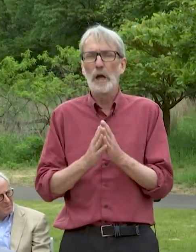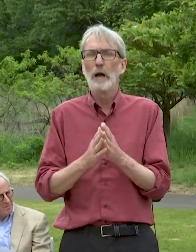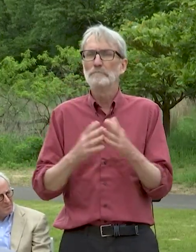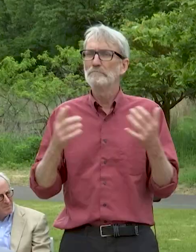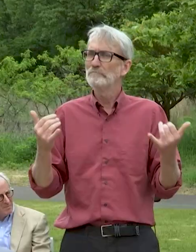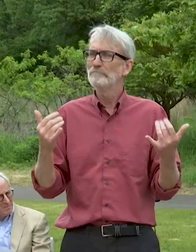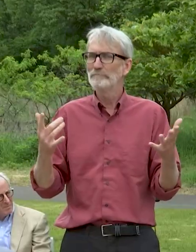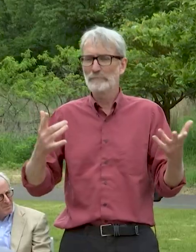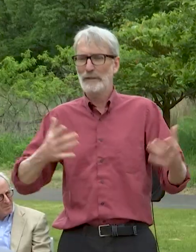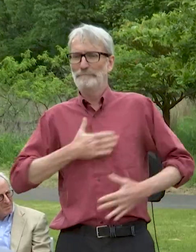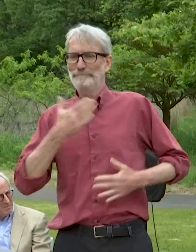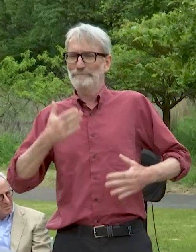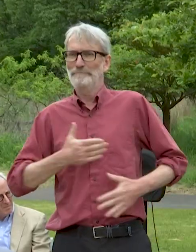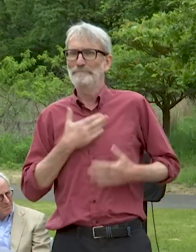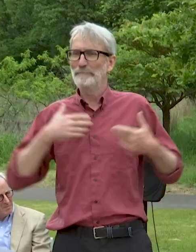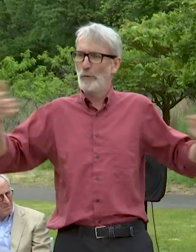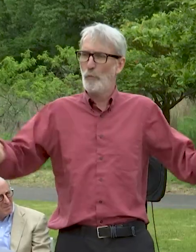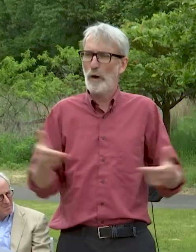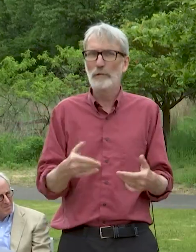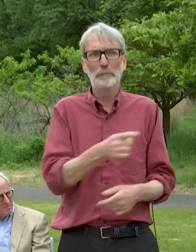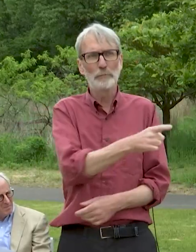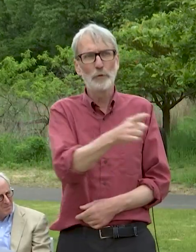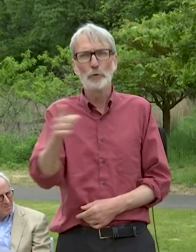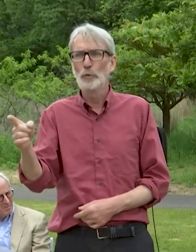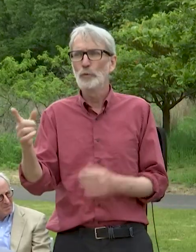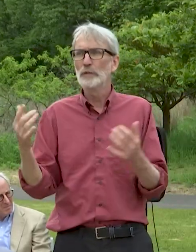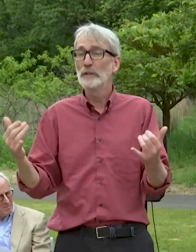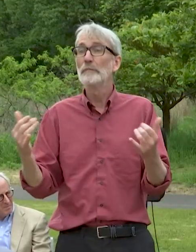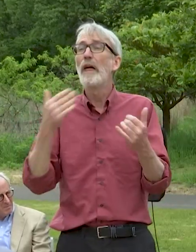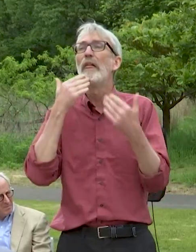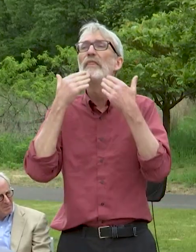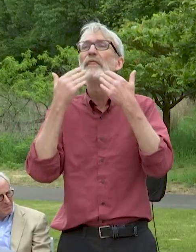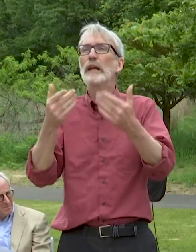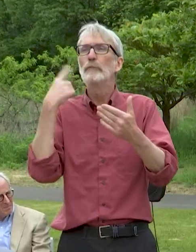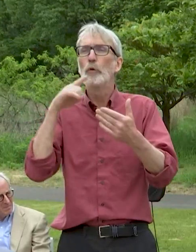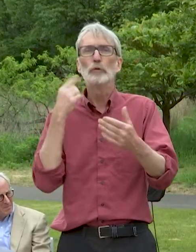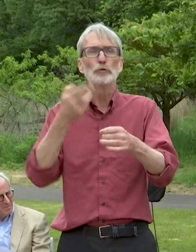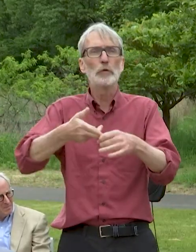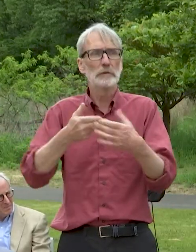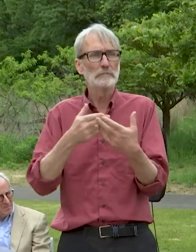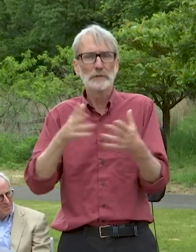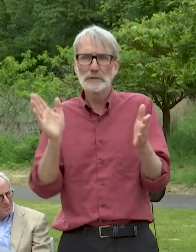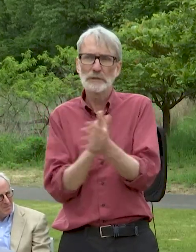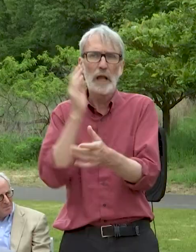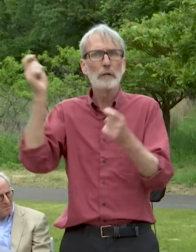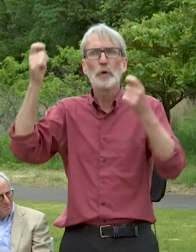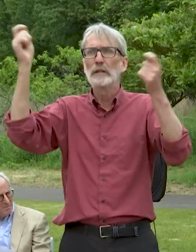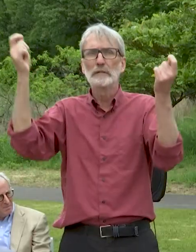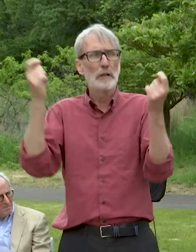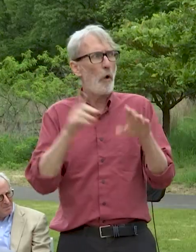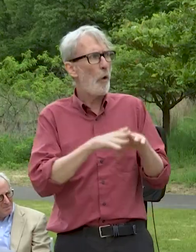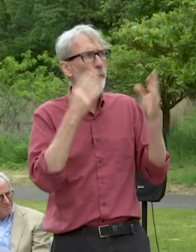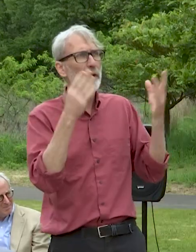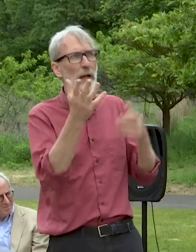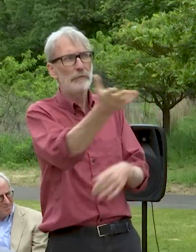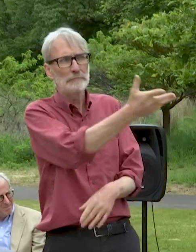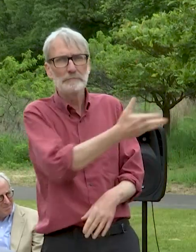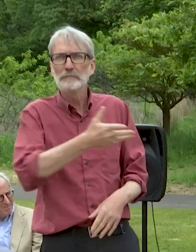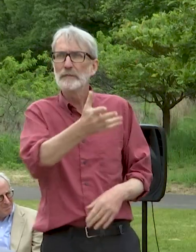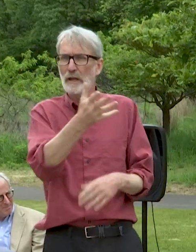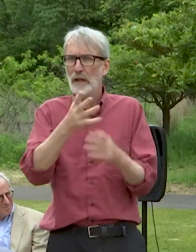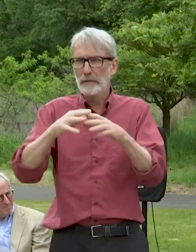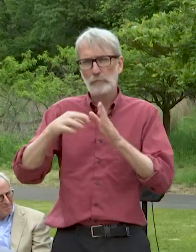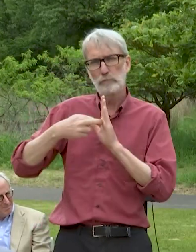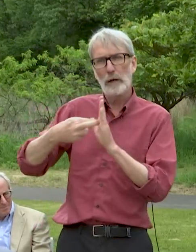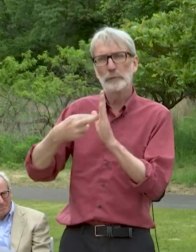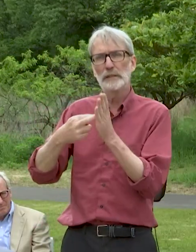It's such a joy to welcome you here today. Thank you for joining us to celebrate the opening of a space that represents